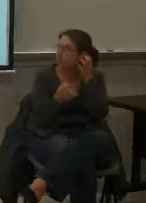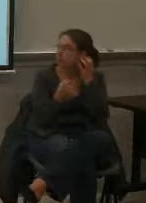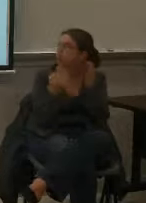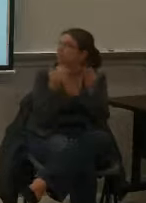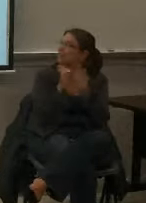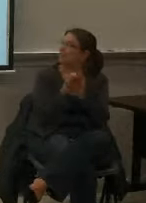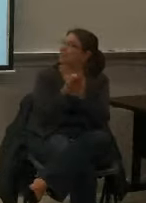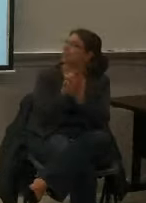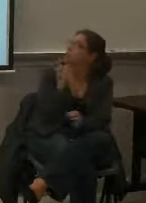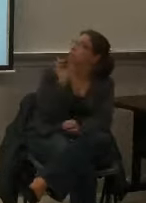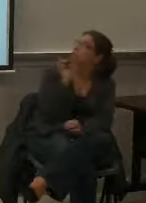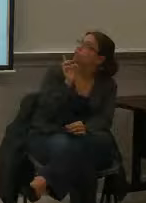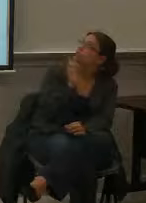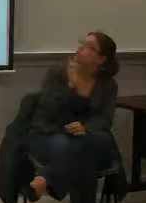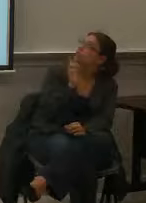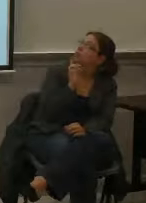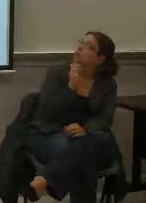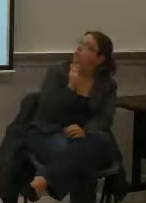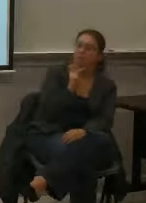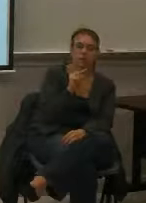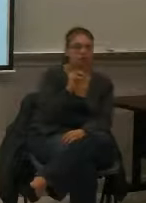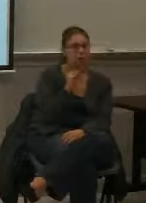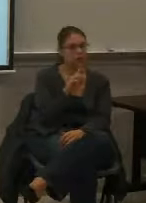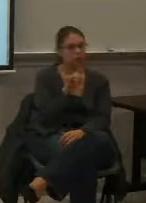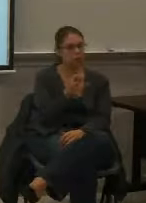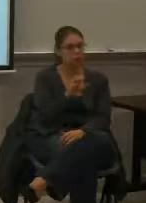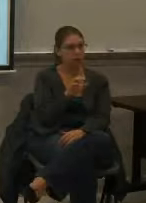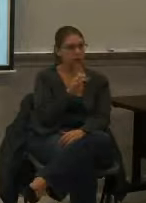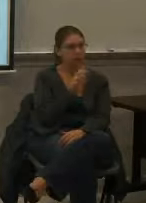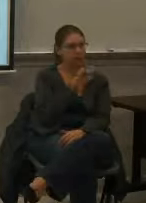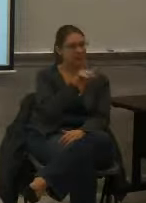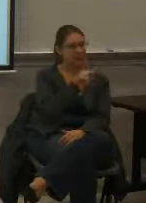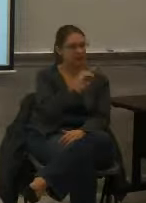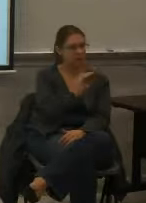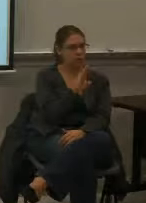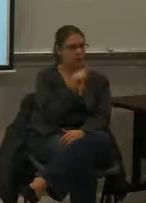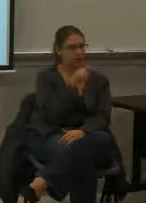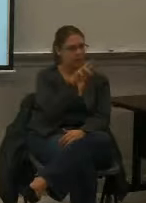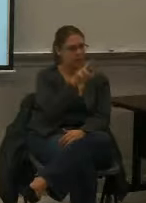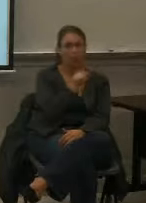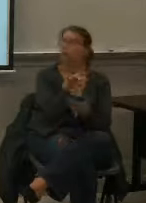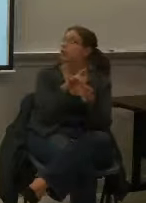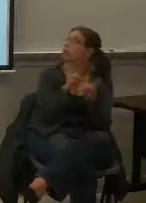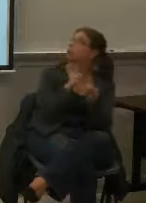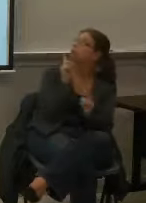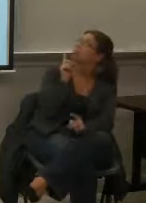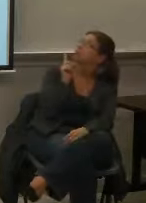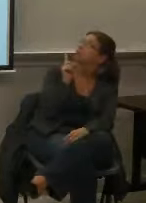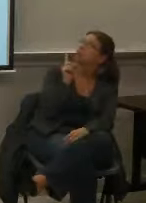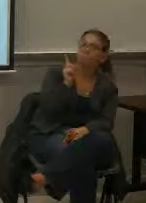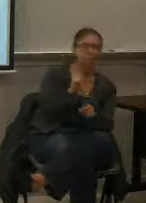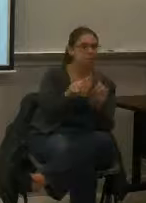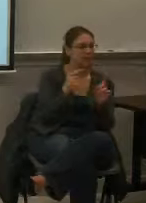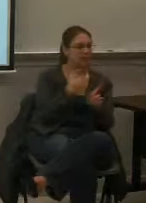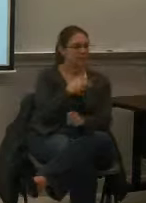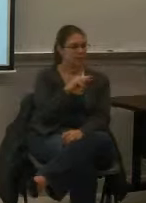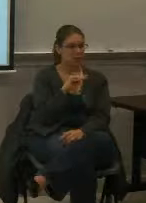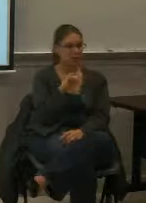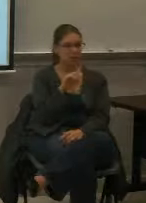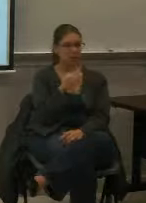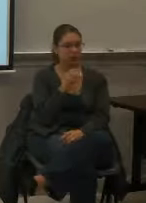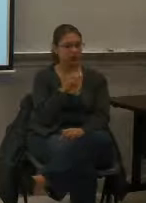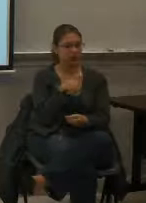next example here is nonstock, which is a cyanobacterium related to this one, but it has a midge in it.